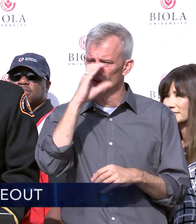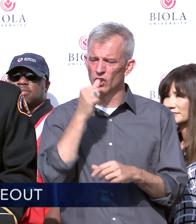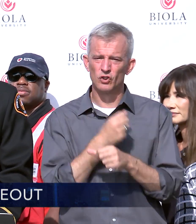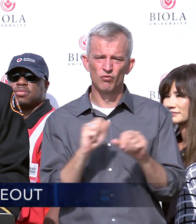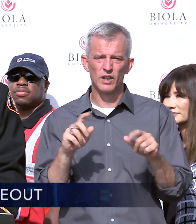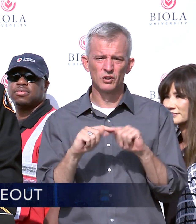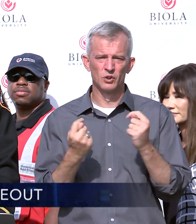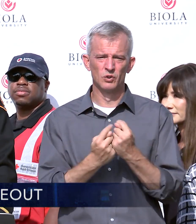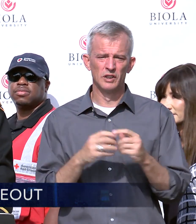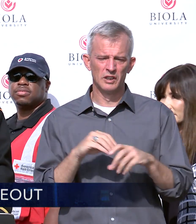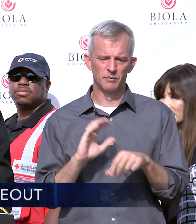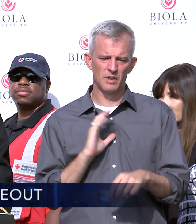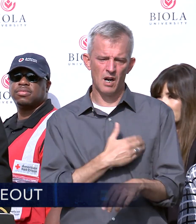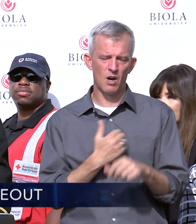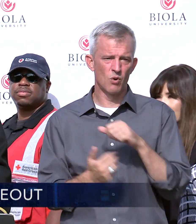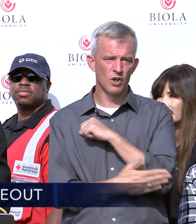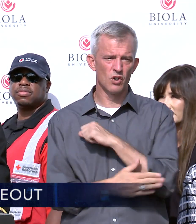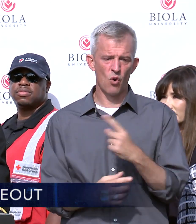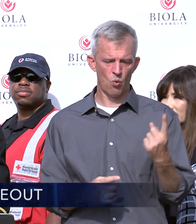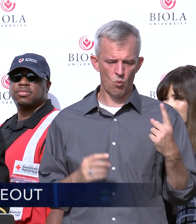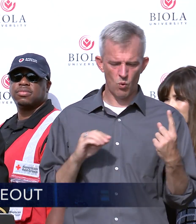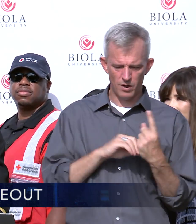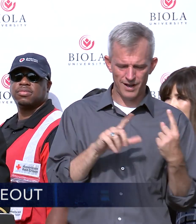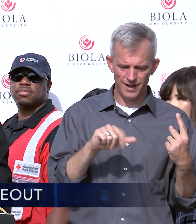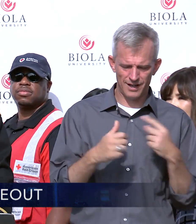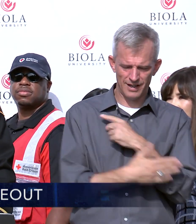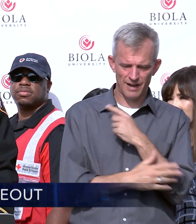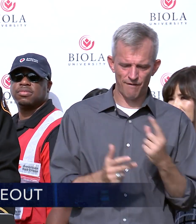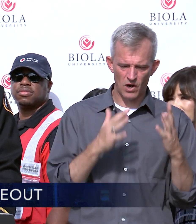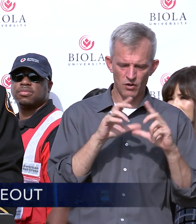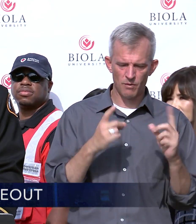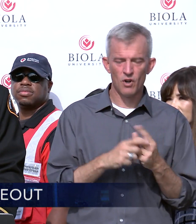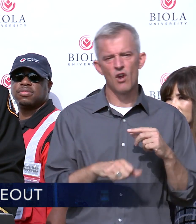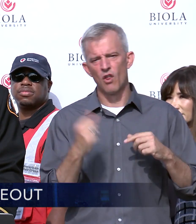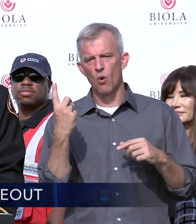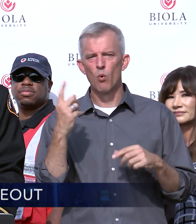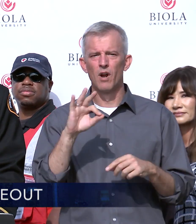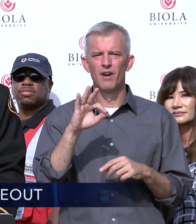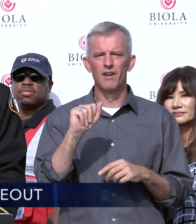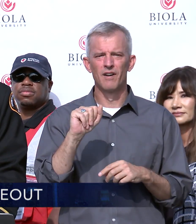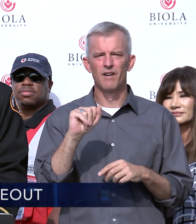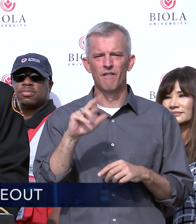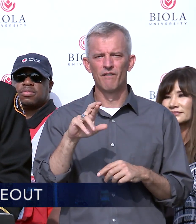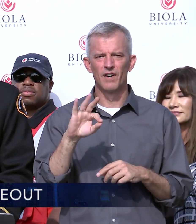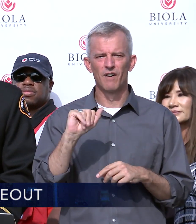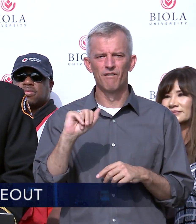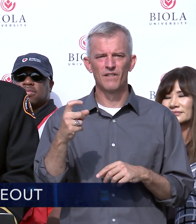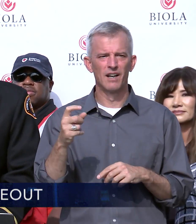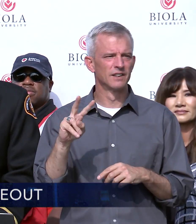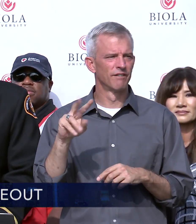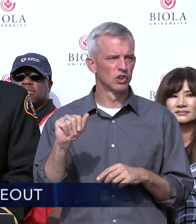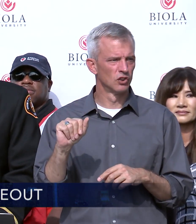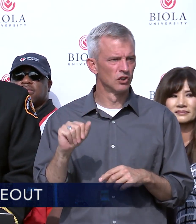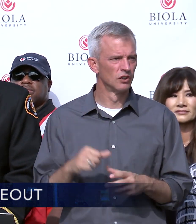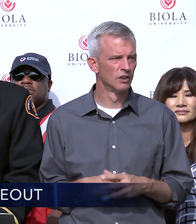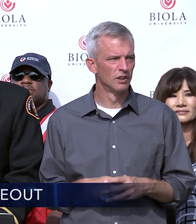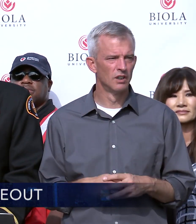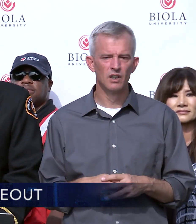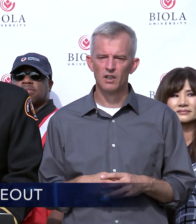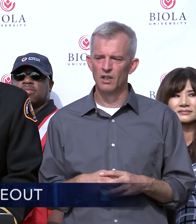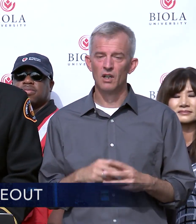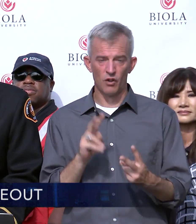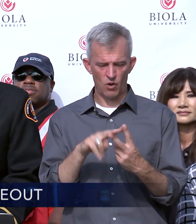our country, one in our department and the other in Fairfax, Virginia. They've had the unique experience of